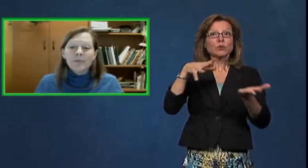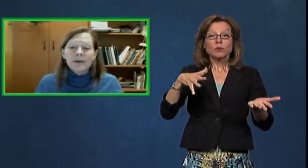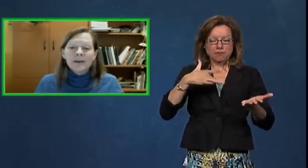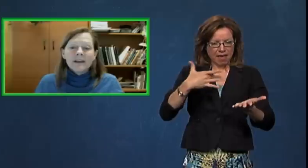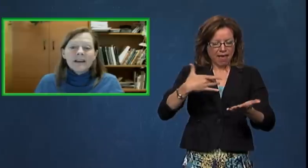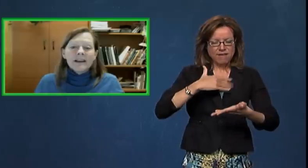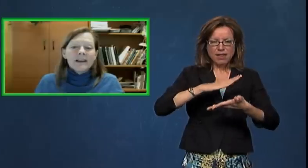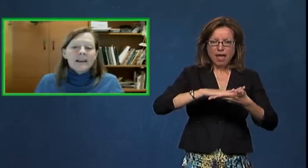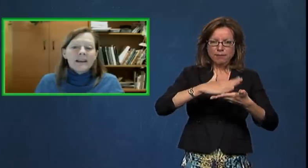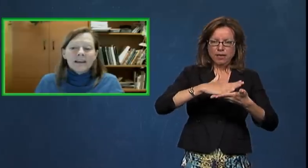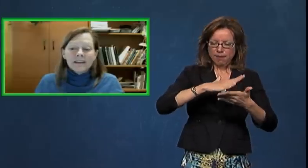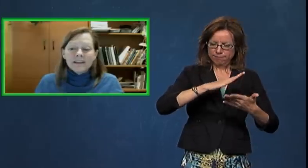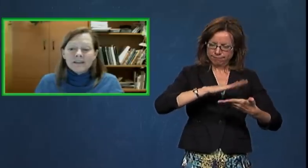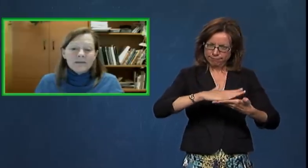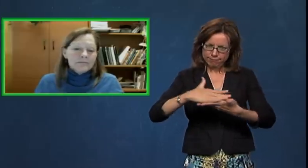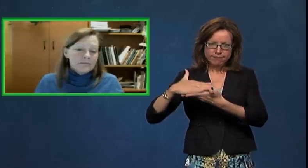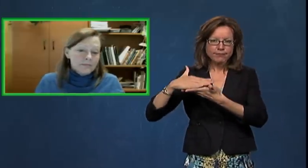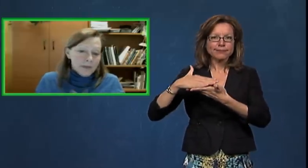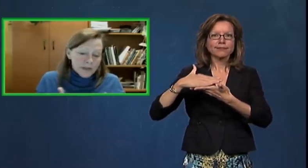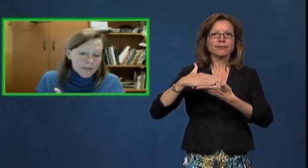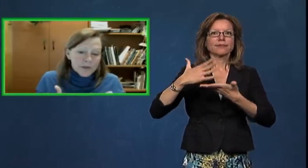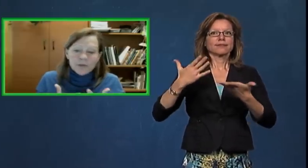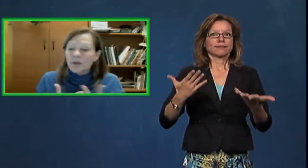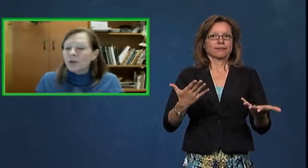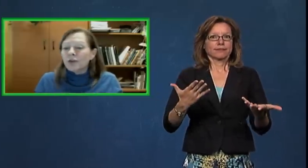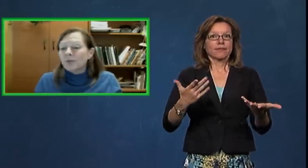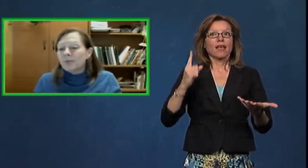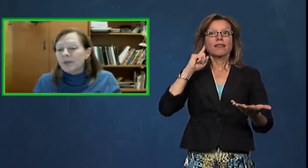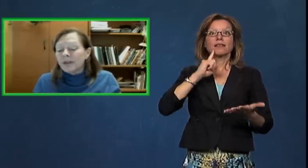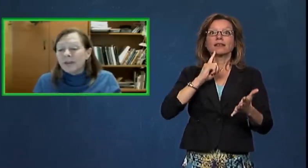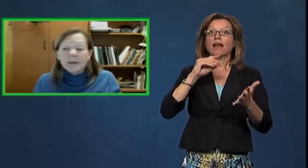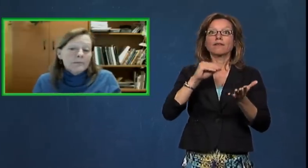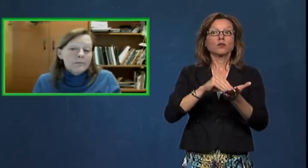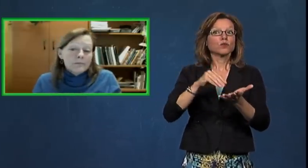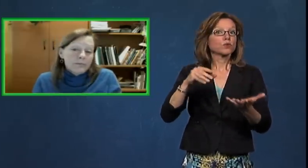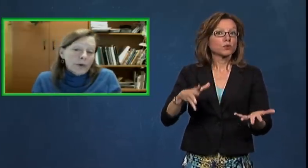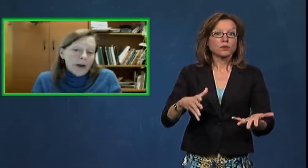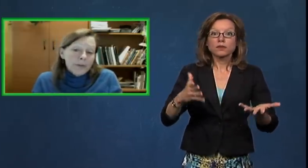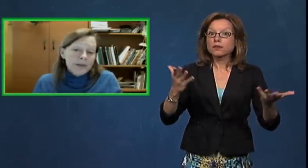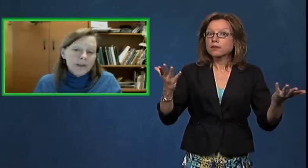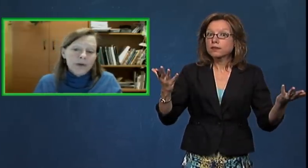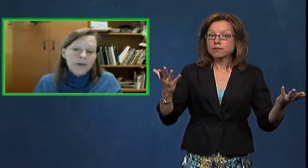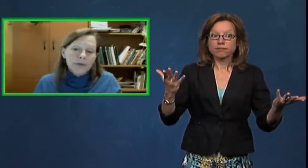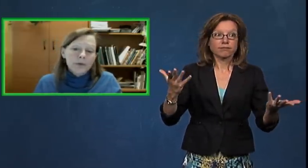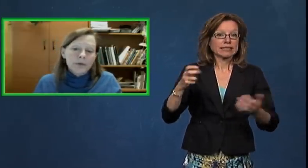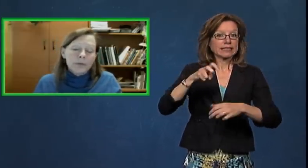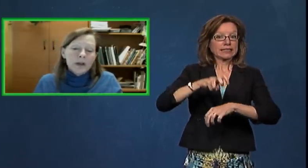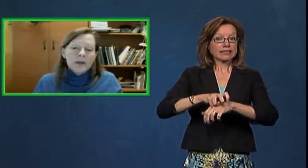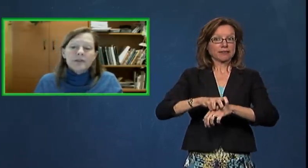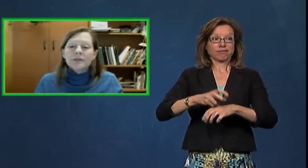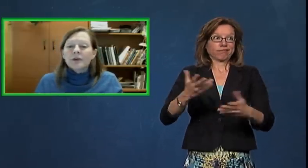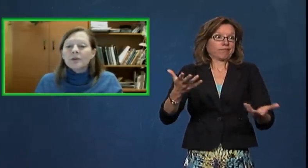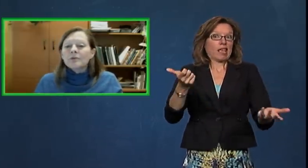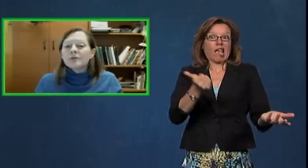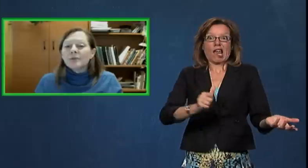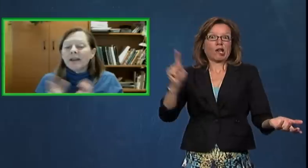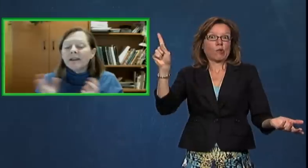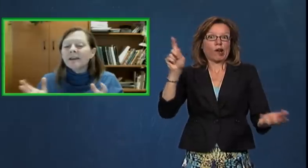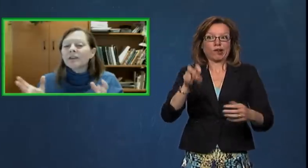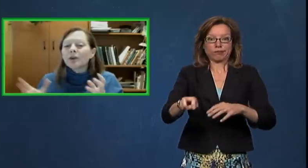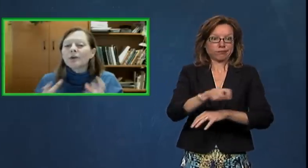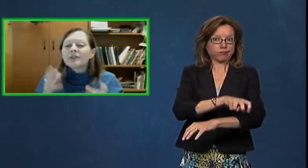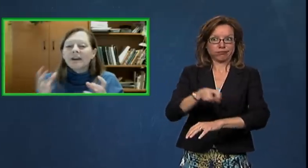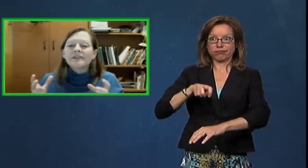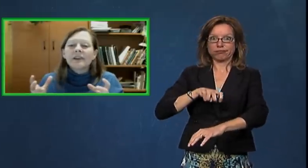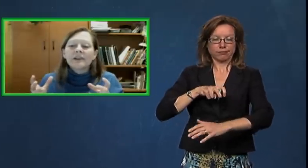laptop, and the deaf student could be perhaps anywhere in the room. So depending